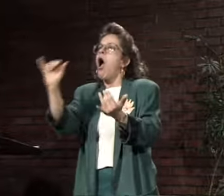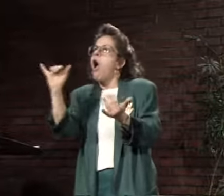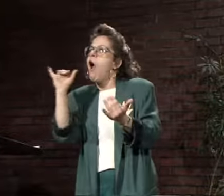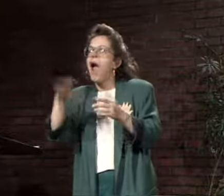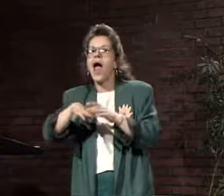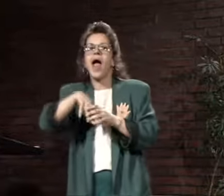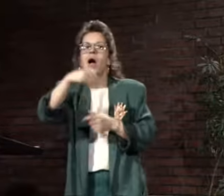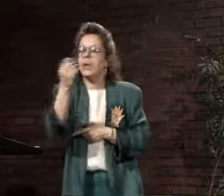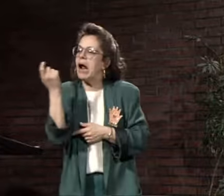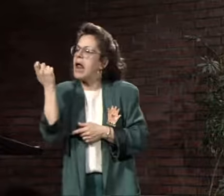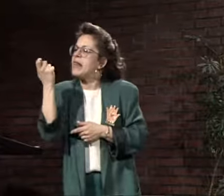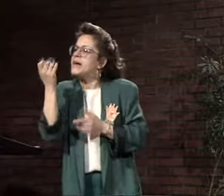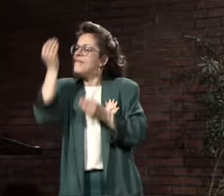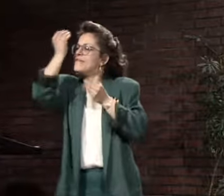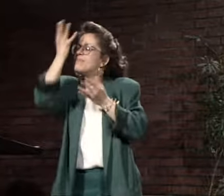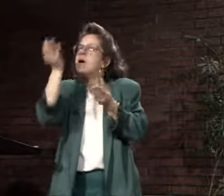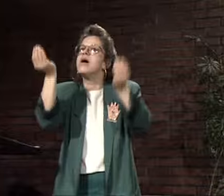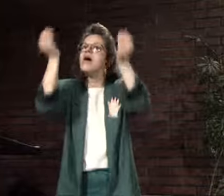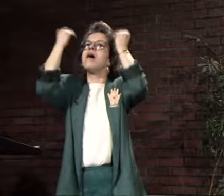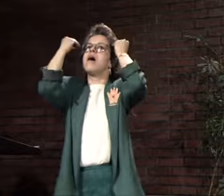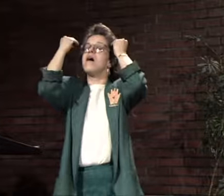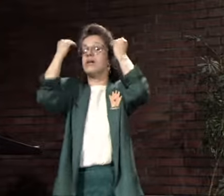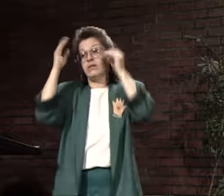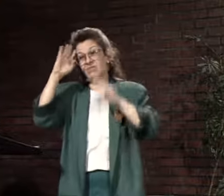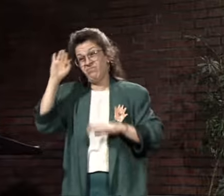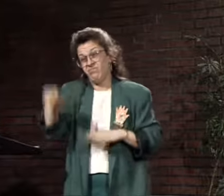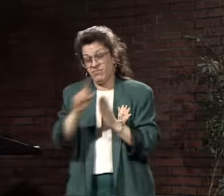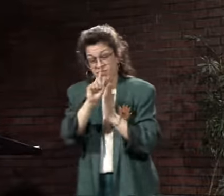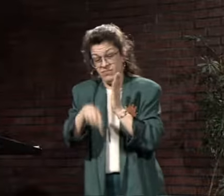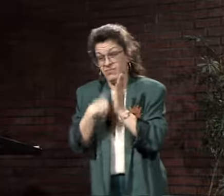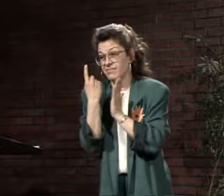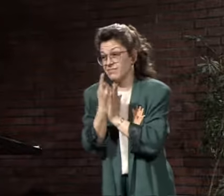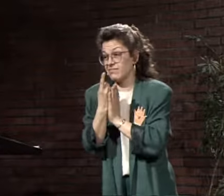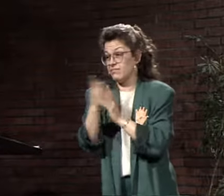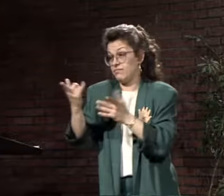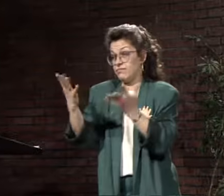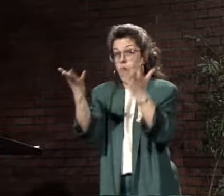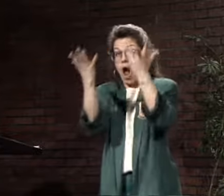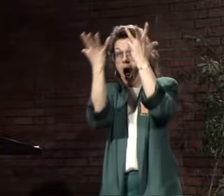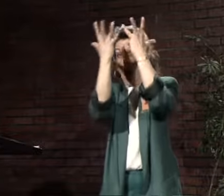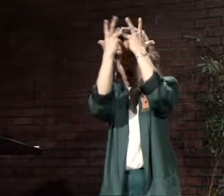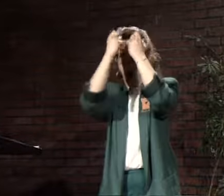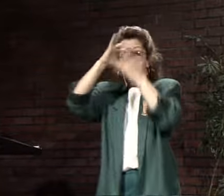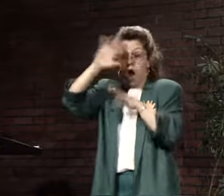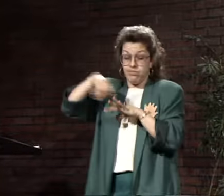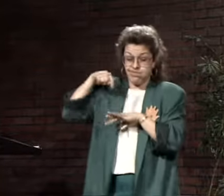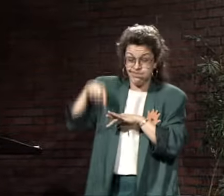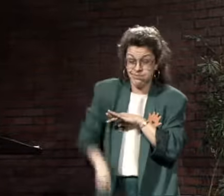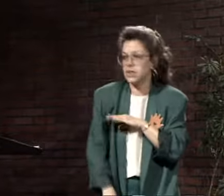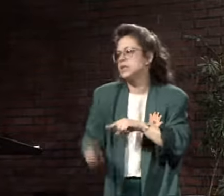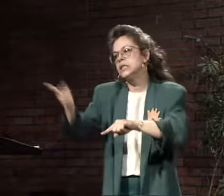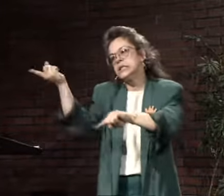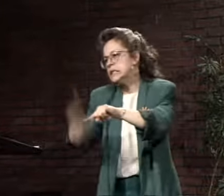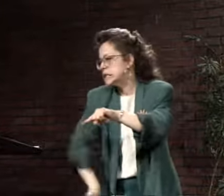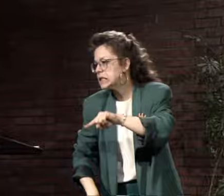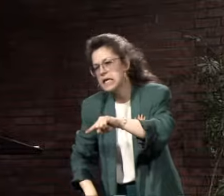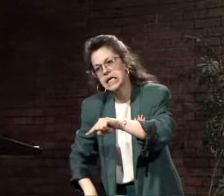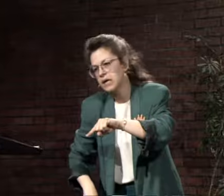This is all for you to learn. All this information to put back into your mind, have it in your schema.